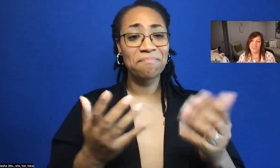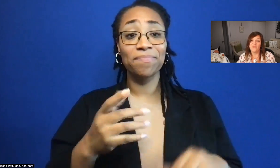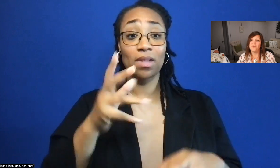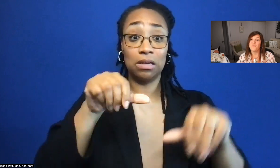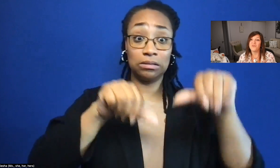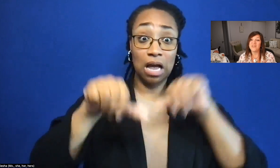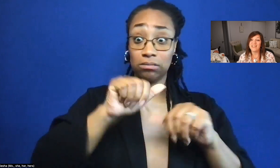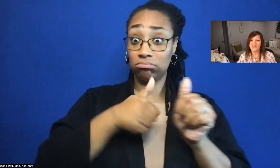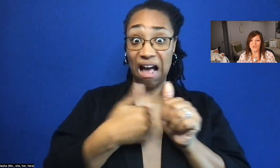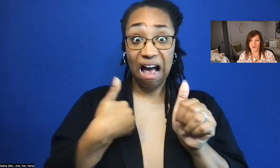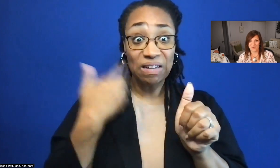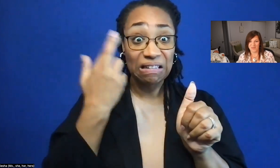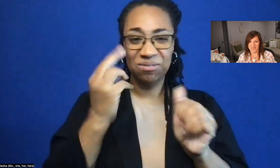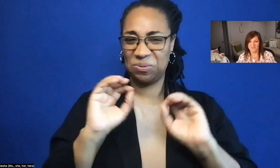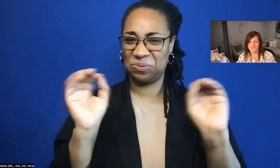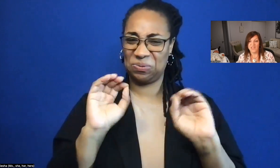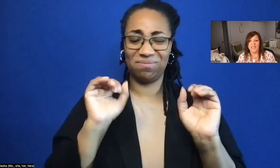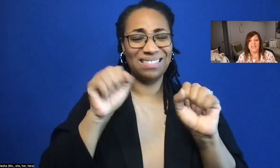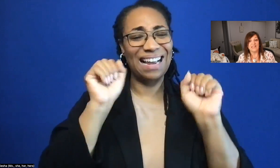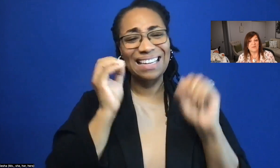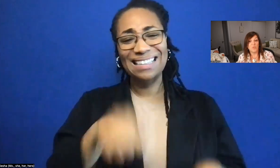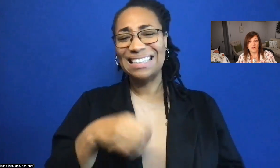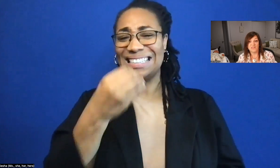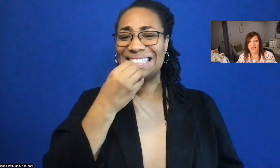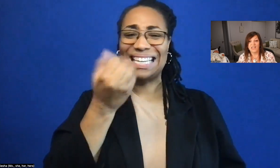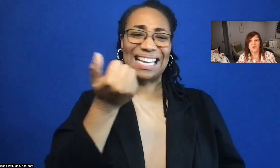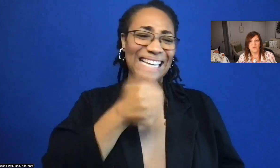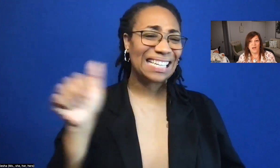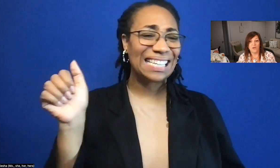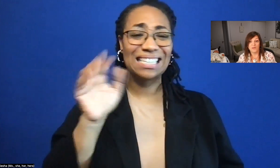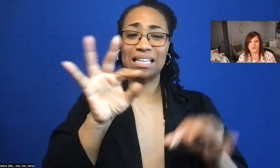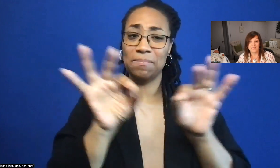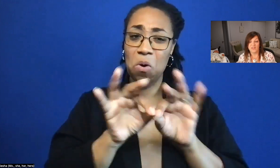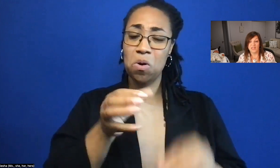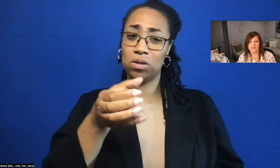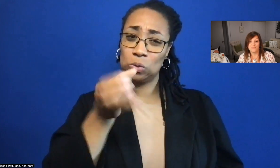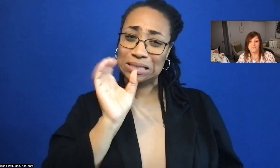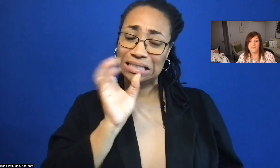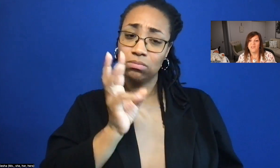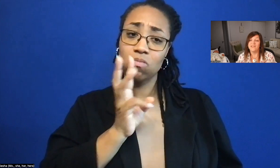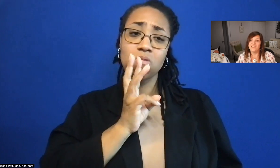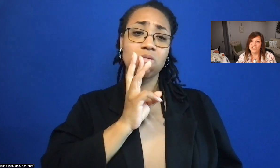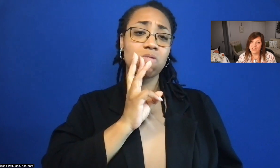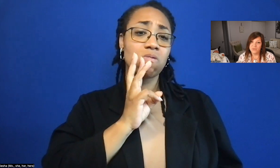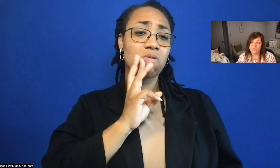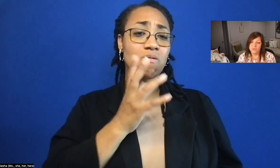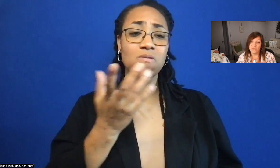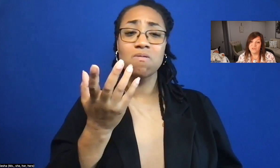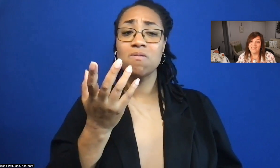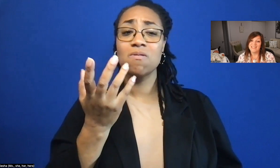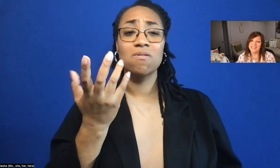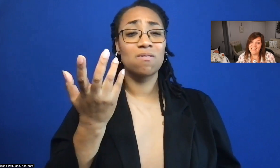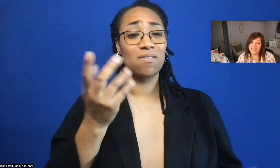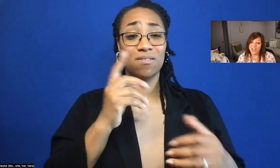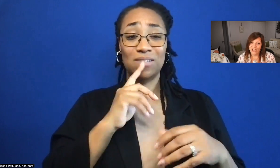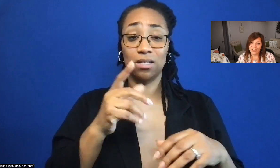something, it will be unique to your baby. It is important to hydrate well when breastfeeding. The general rule